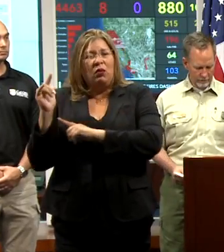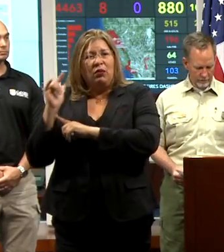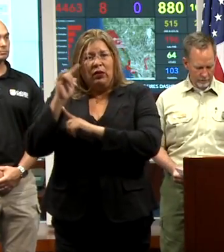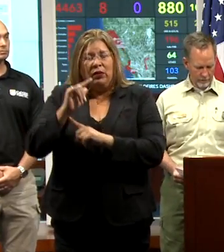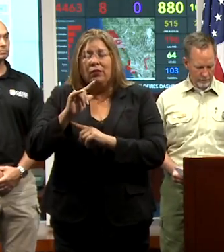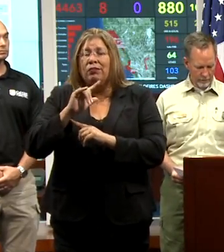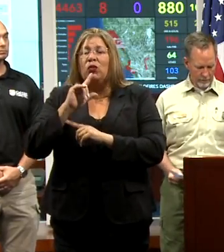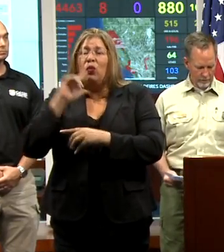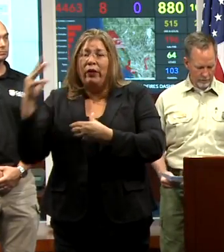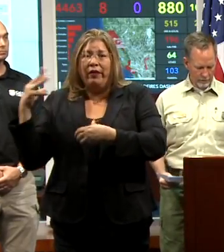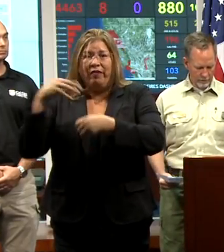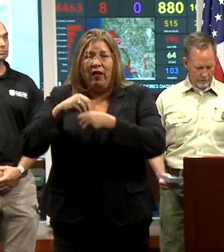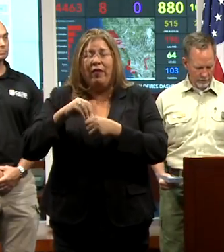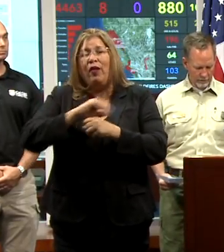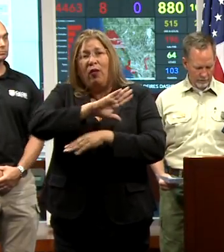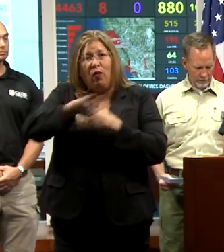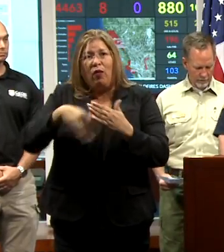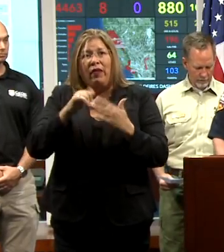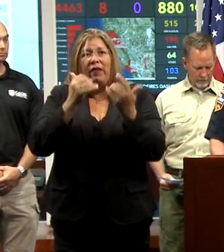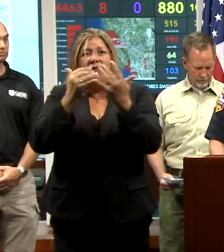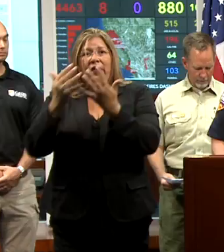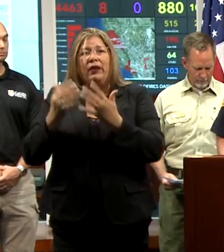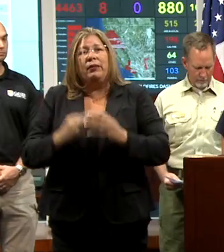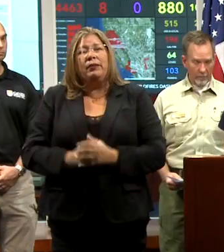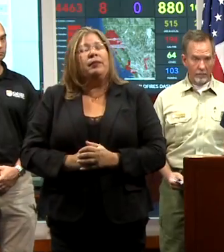actively engaged in all of the incidents.